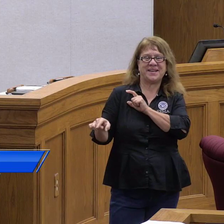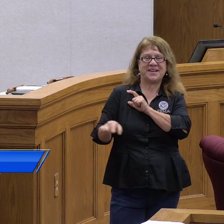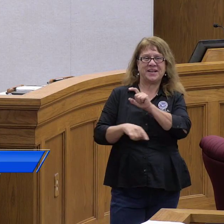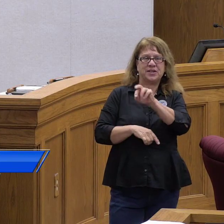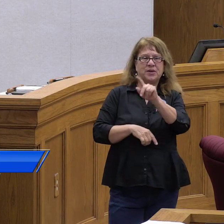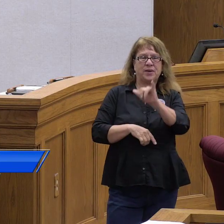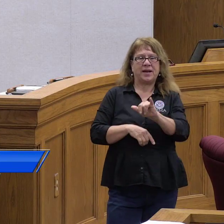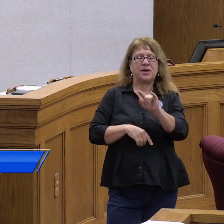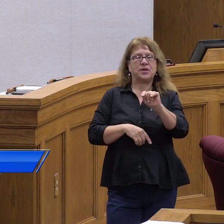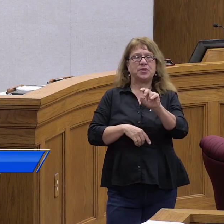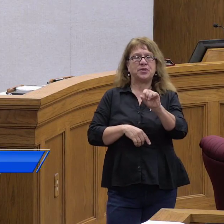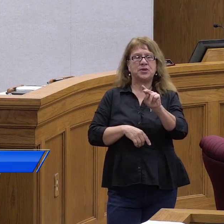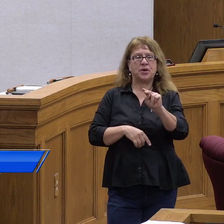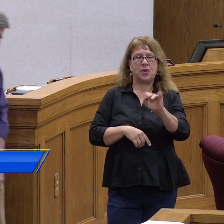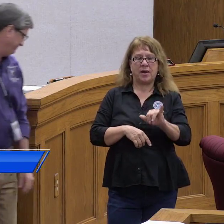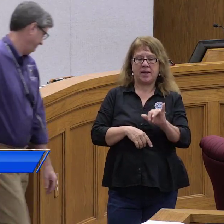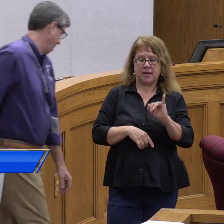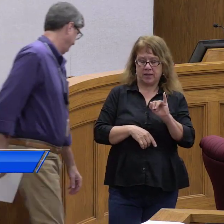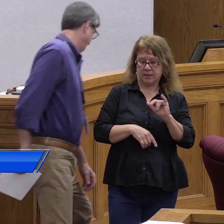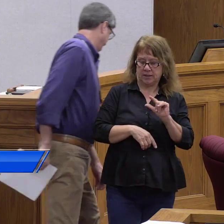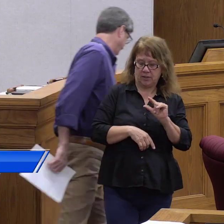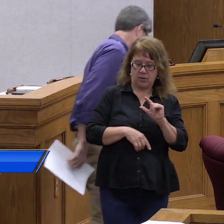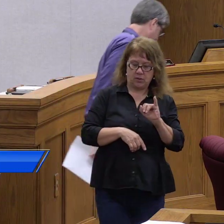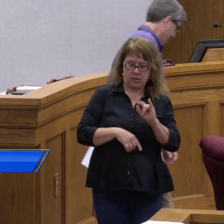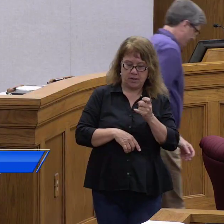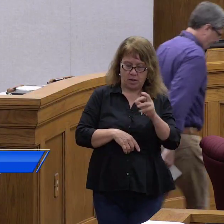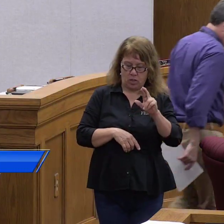President Tony Gilry.